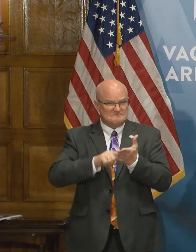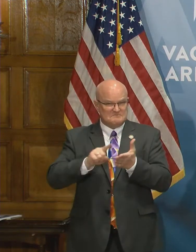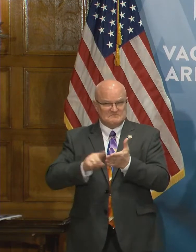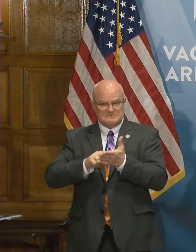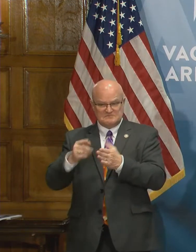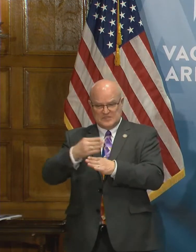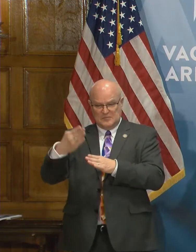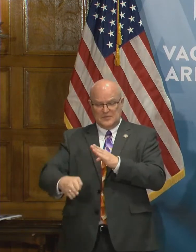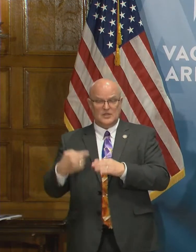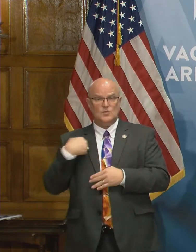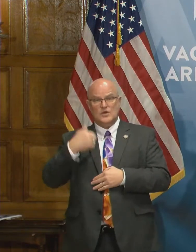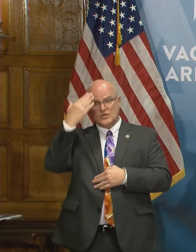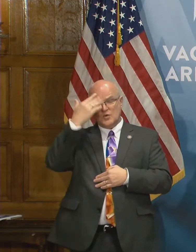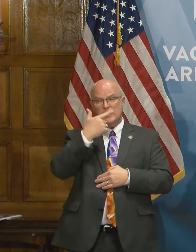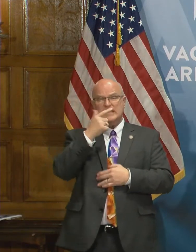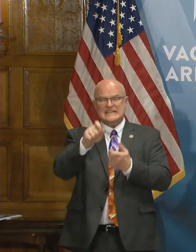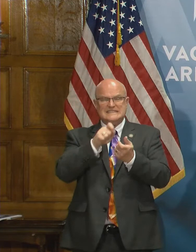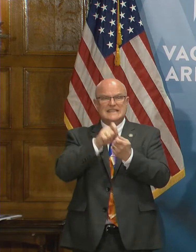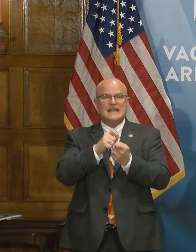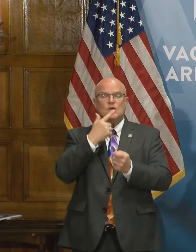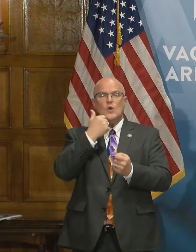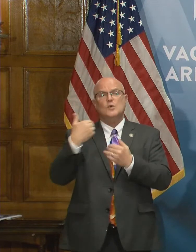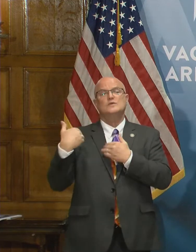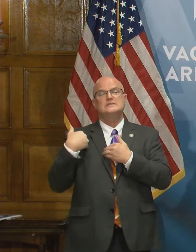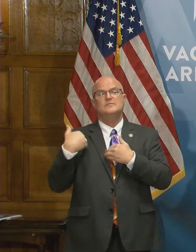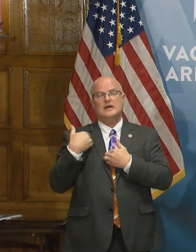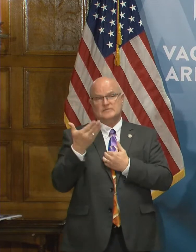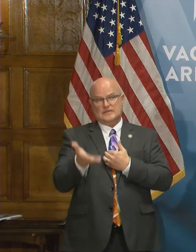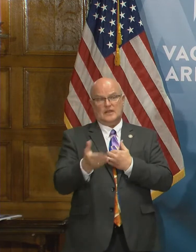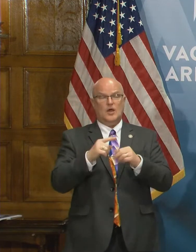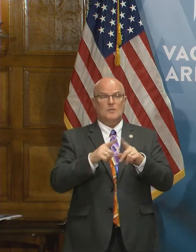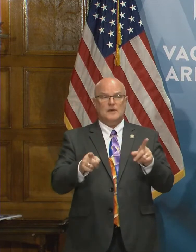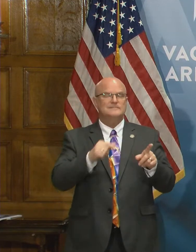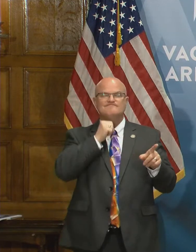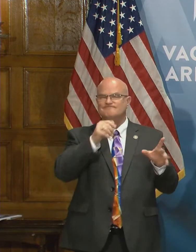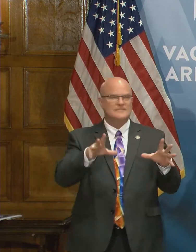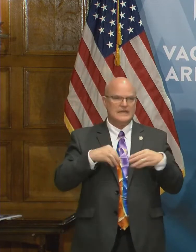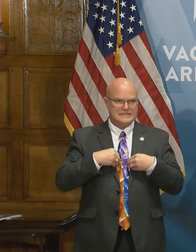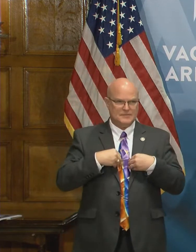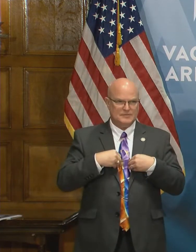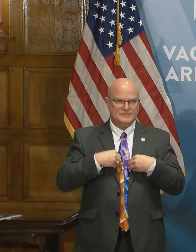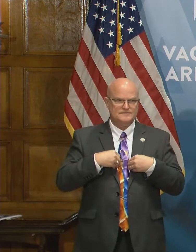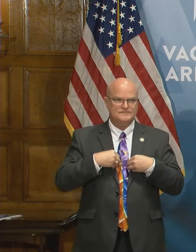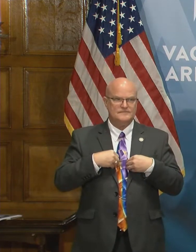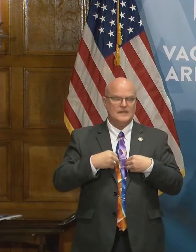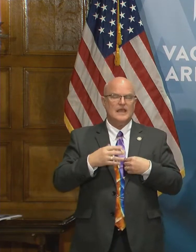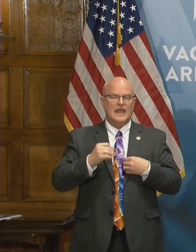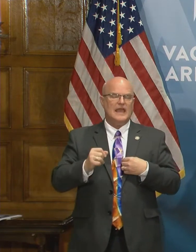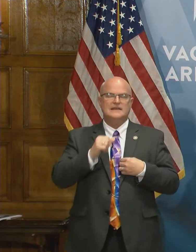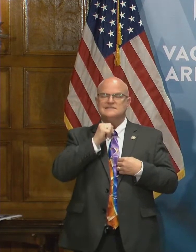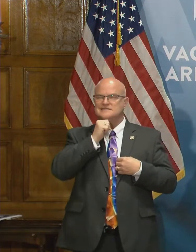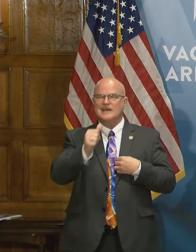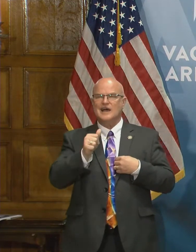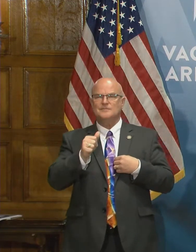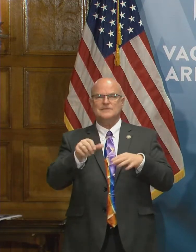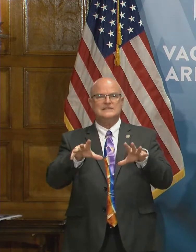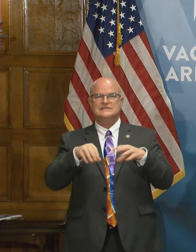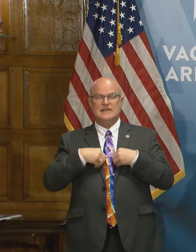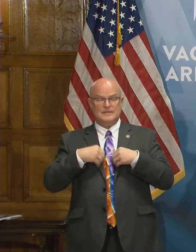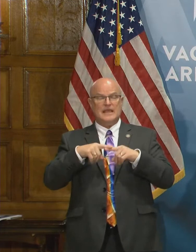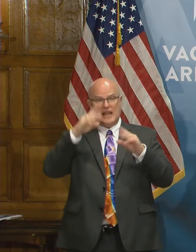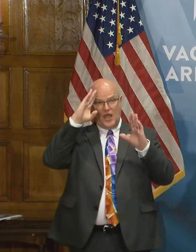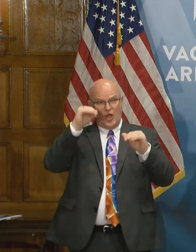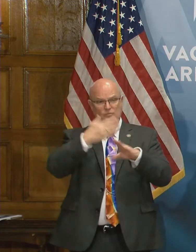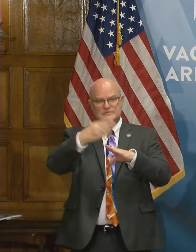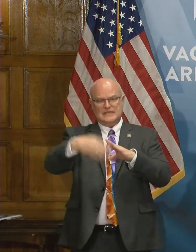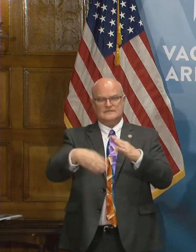investigations complete so that we can know exactly the responsible party for it. But it's unacceptable, and it should not be tolerated, and I hope we